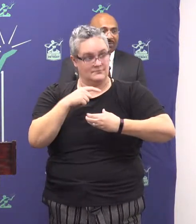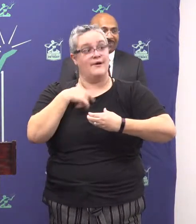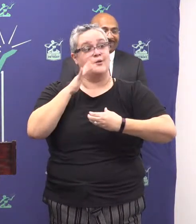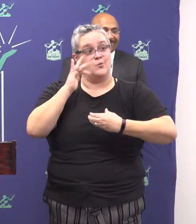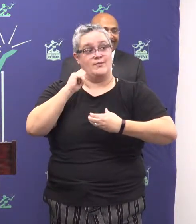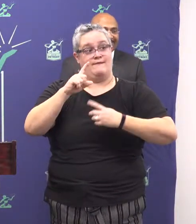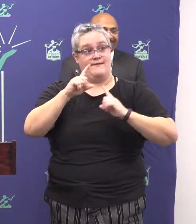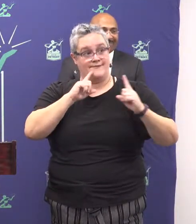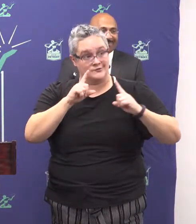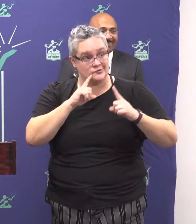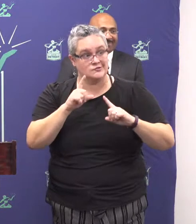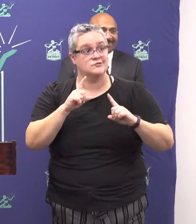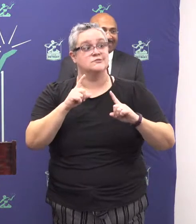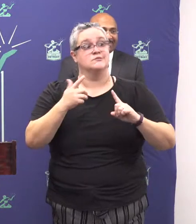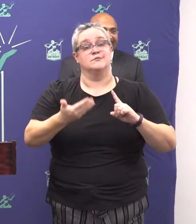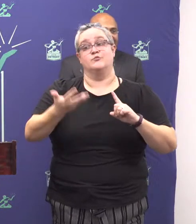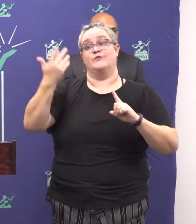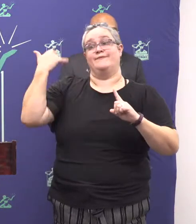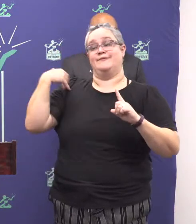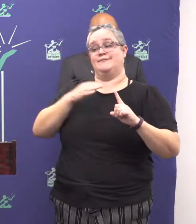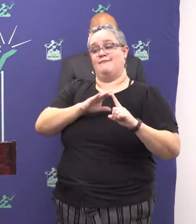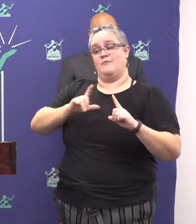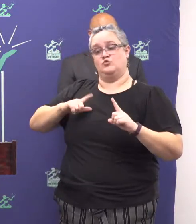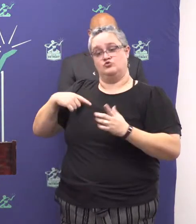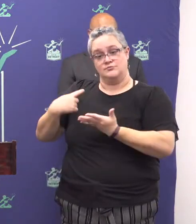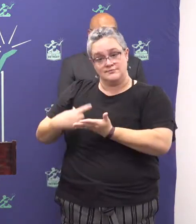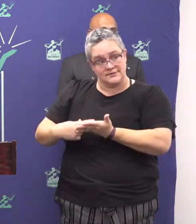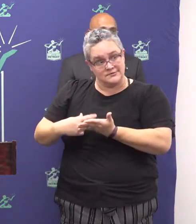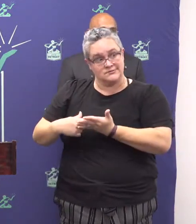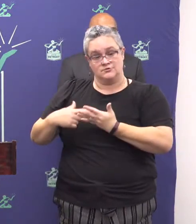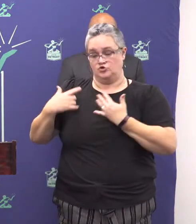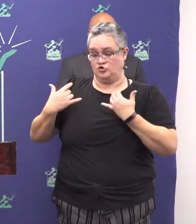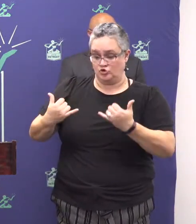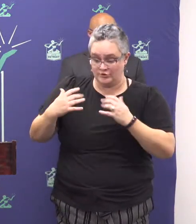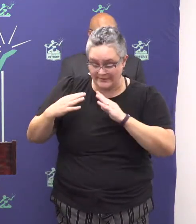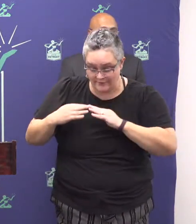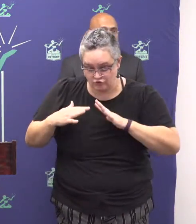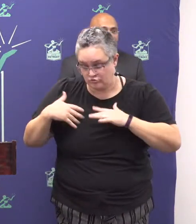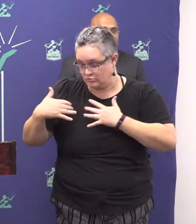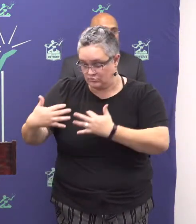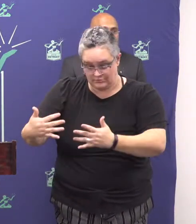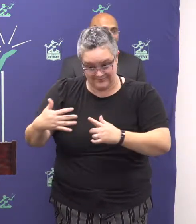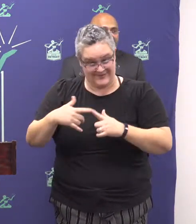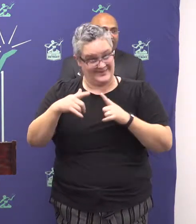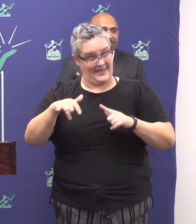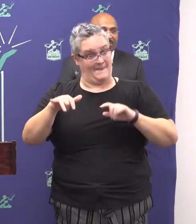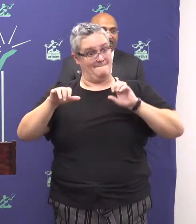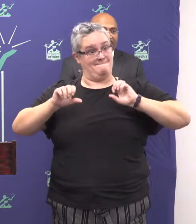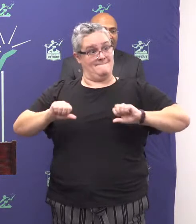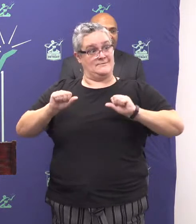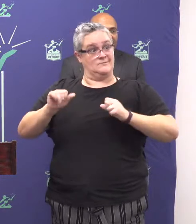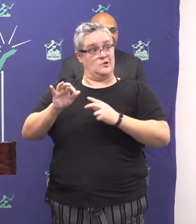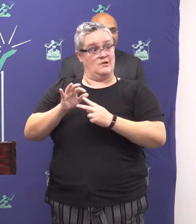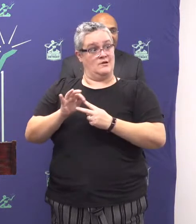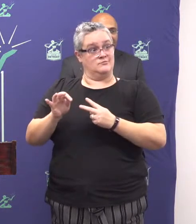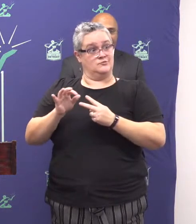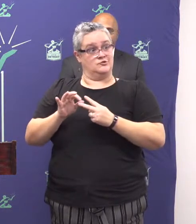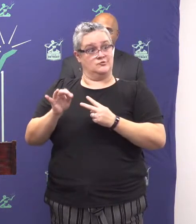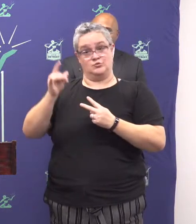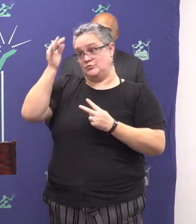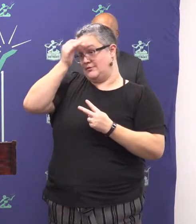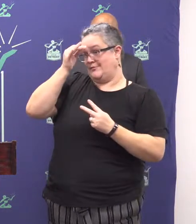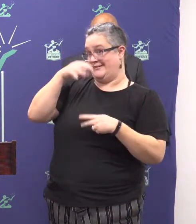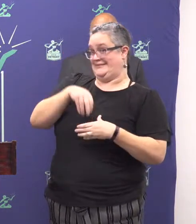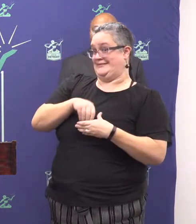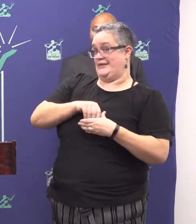that previous council members have had in the current session. Is that a viable option? Is that something that you're doing?